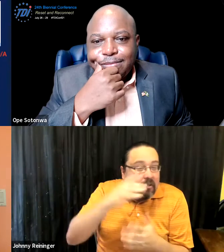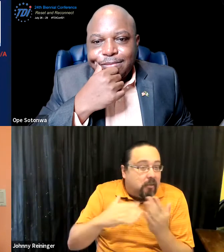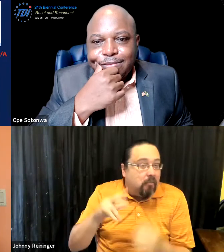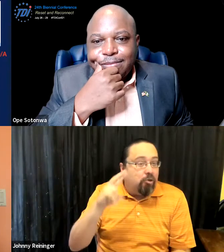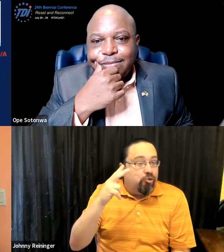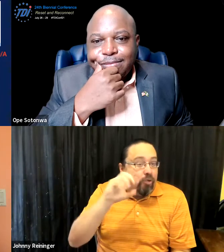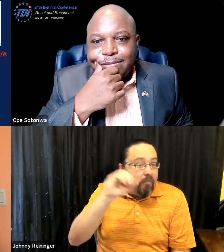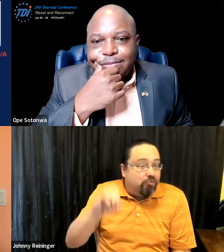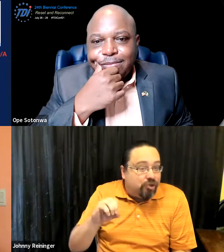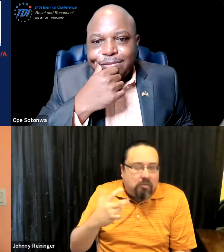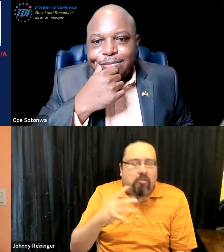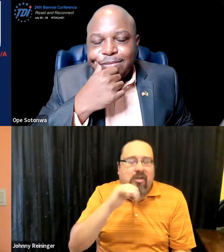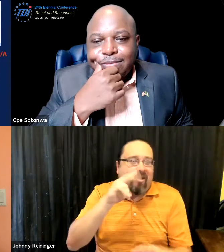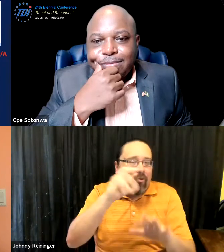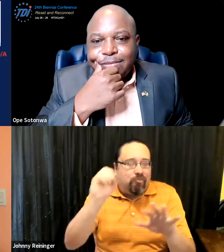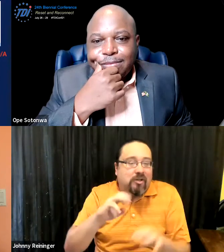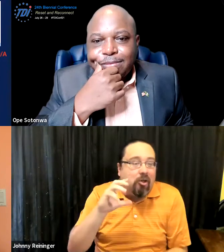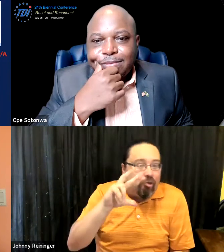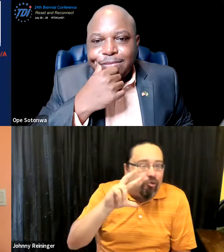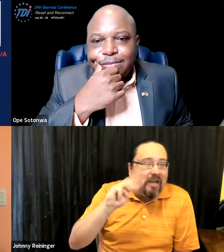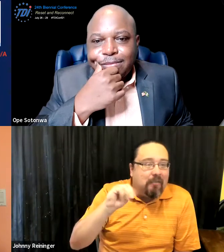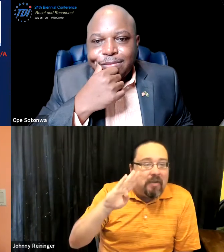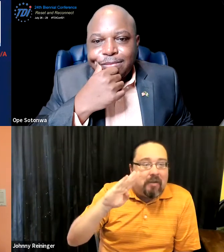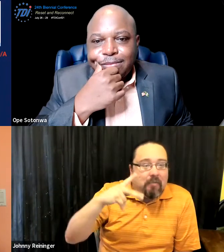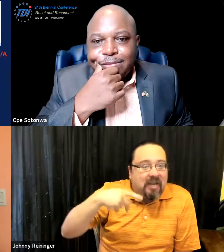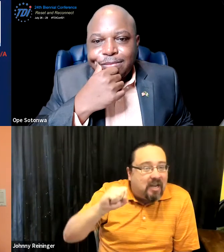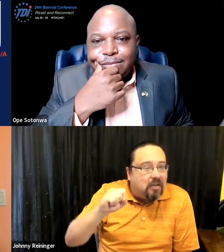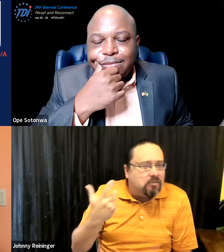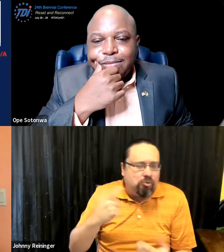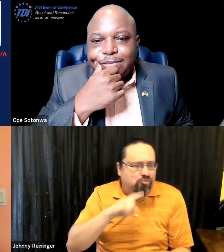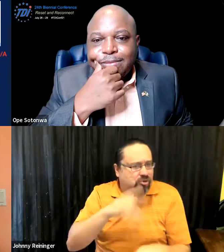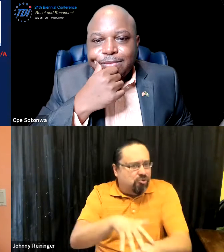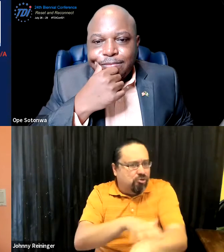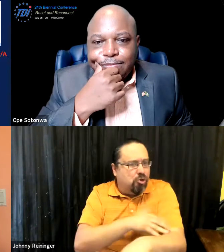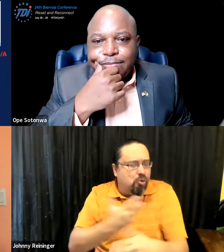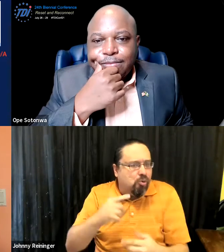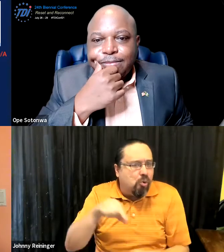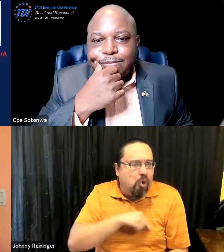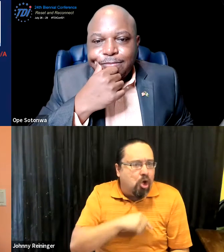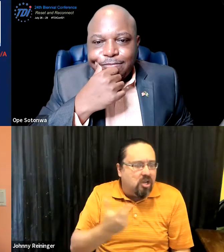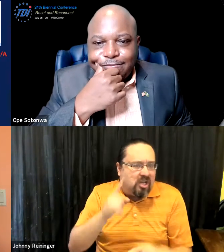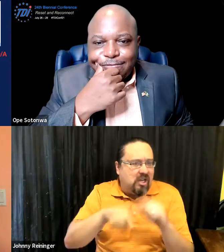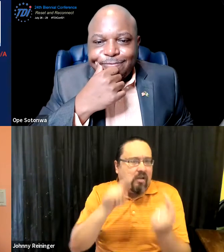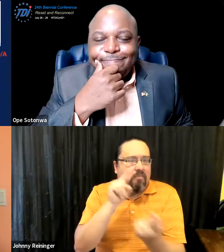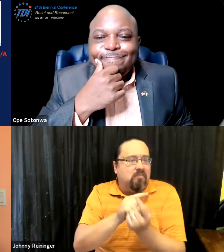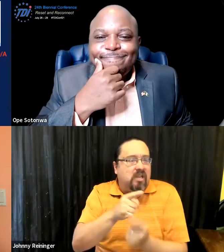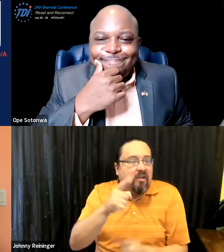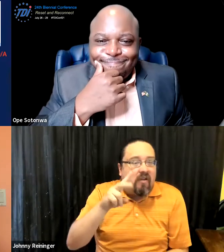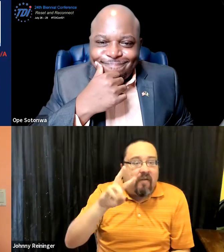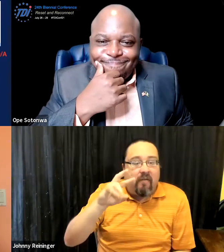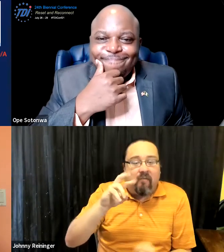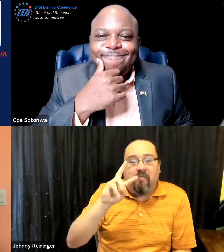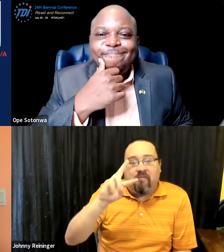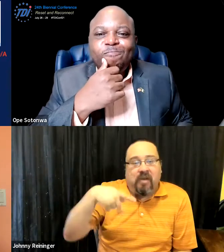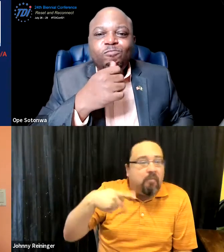The speed, some of them, they're getting only 2% or 3 megabytes. It's very slow. It's a very